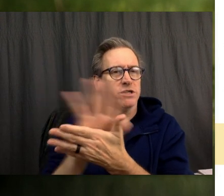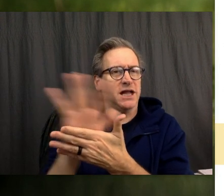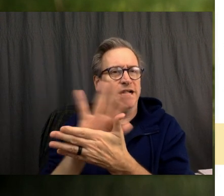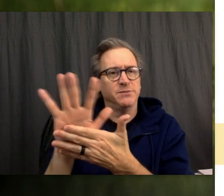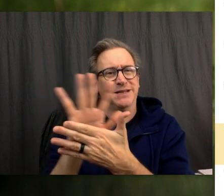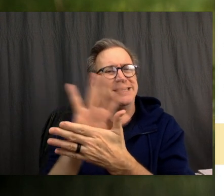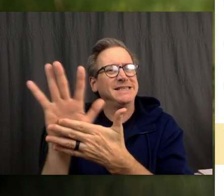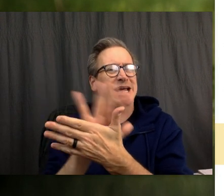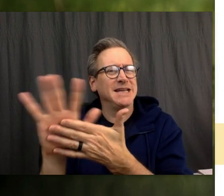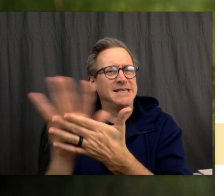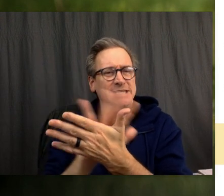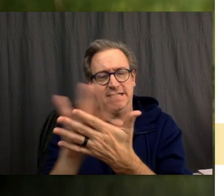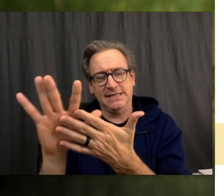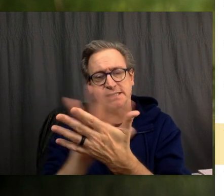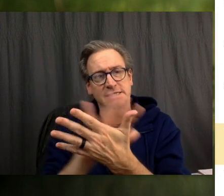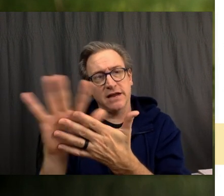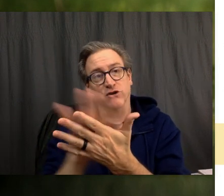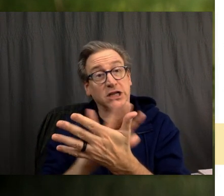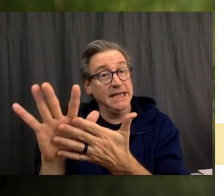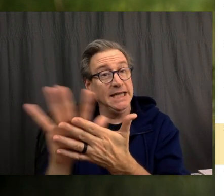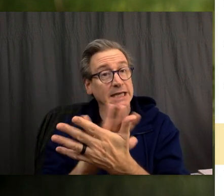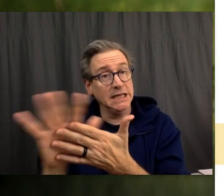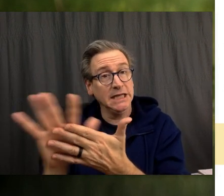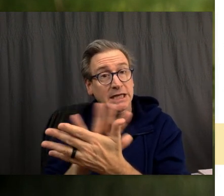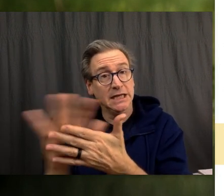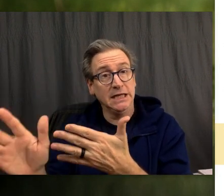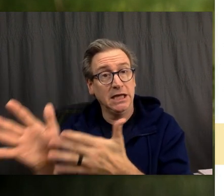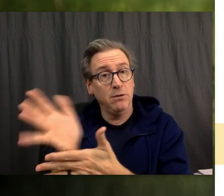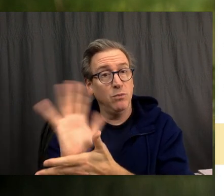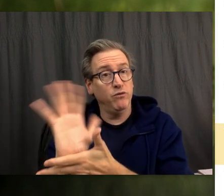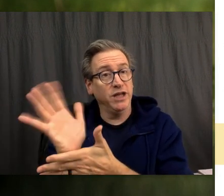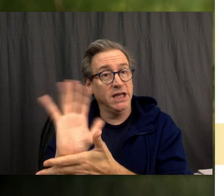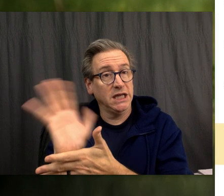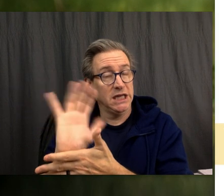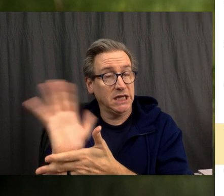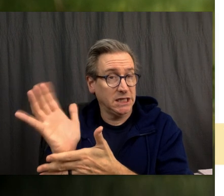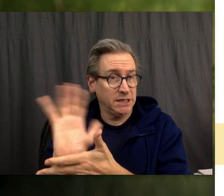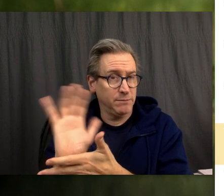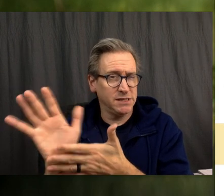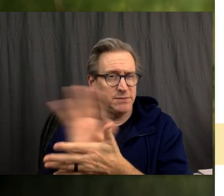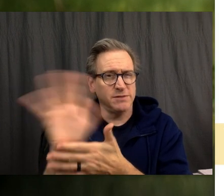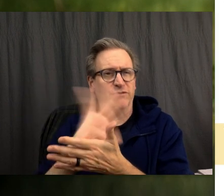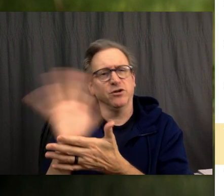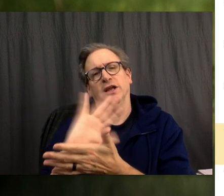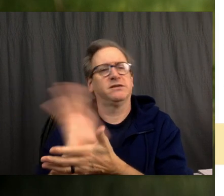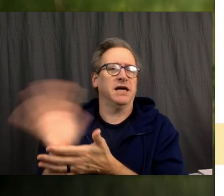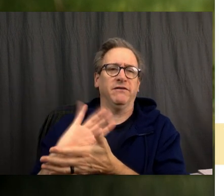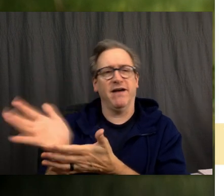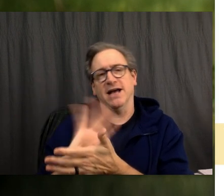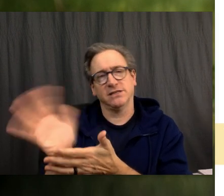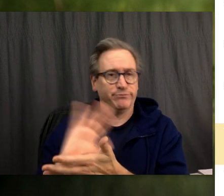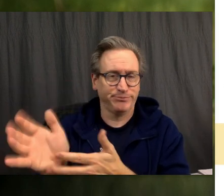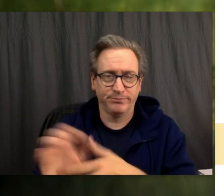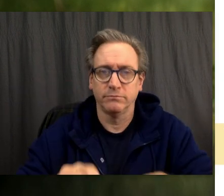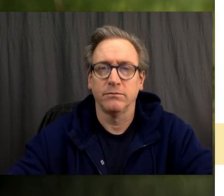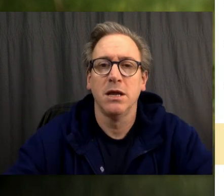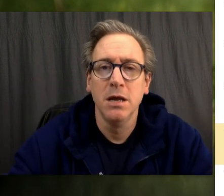where it slides, but this is the sign for clean movie. Sometimes if you're like signing